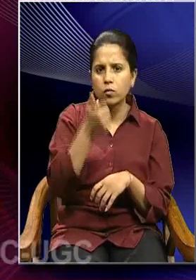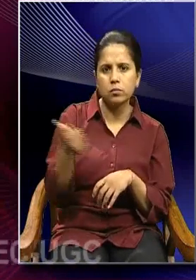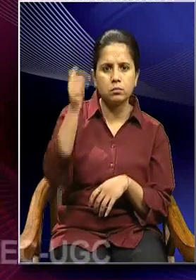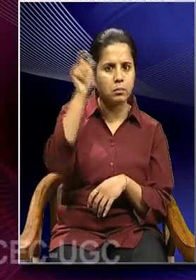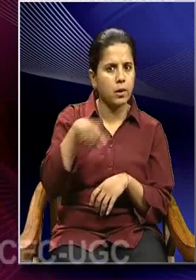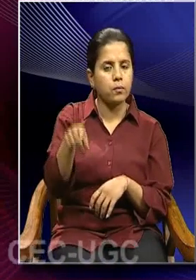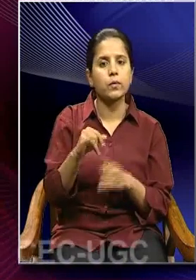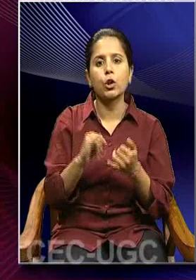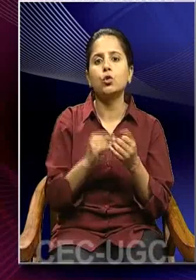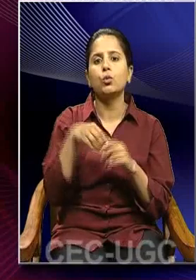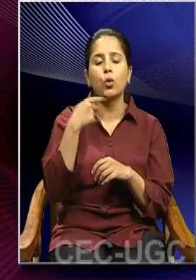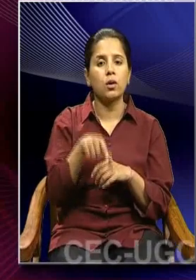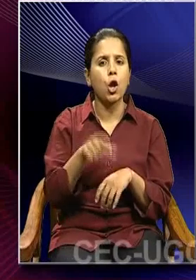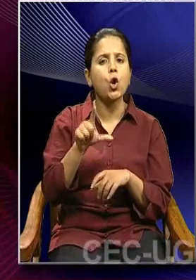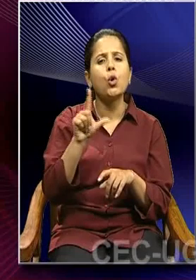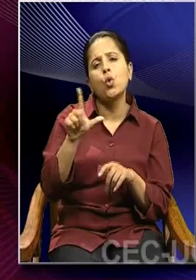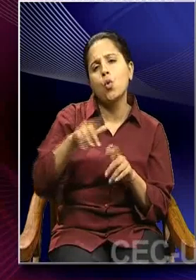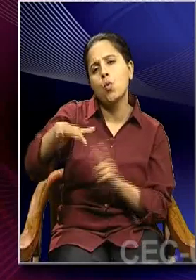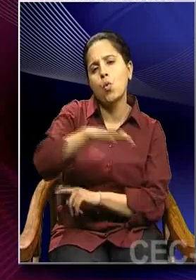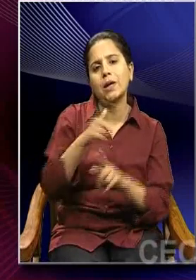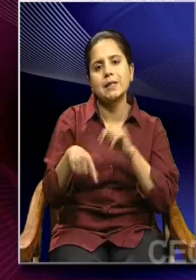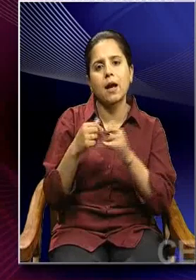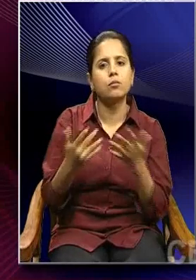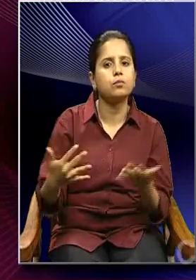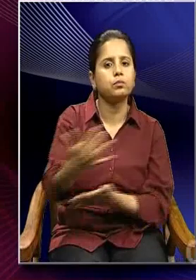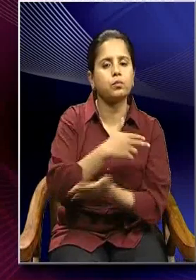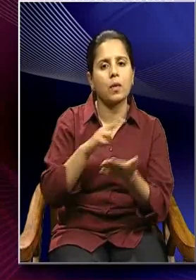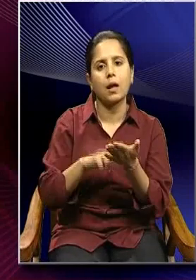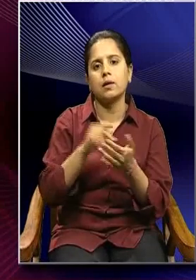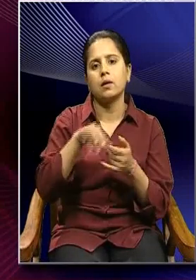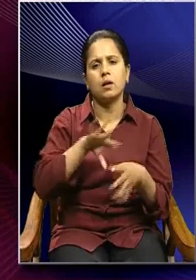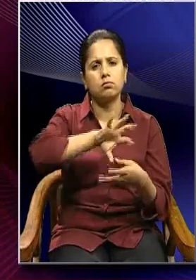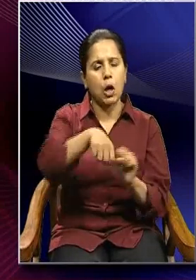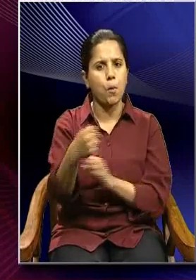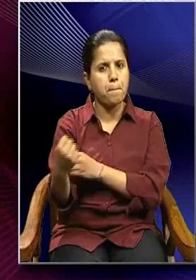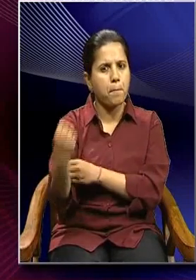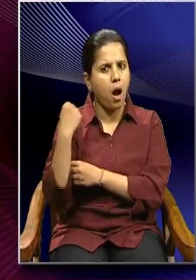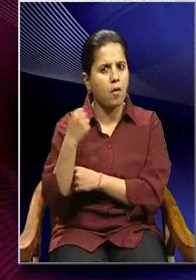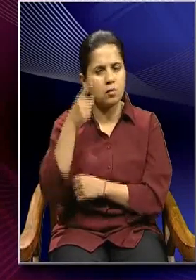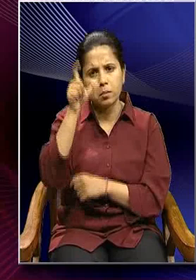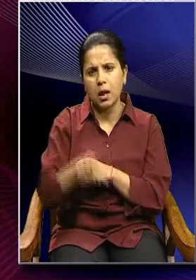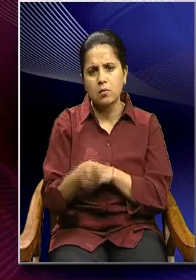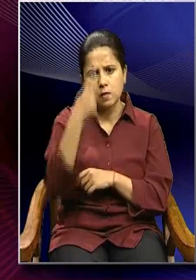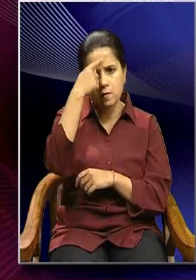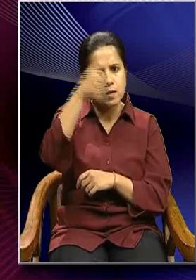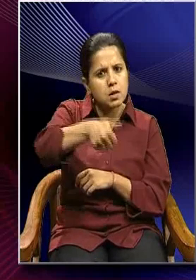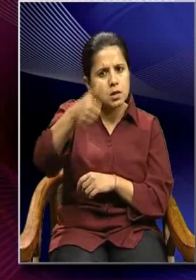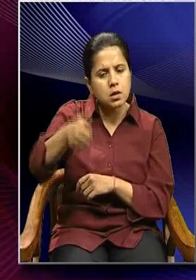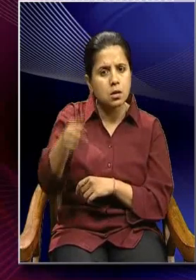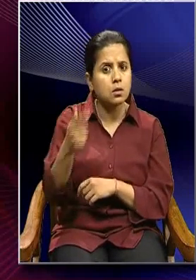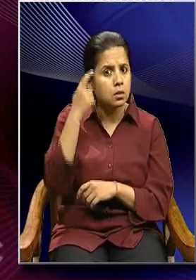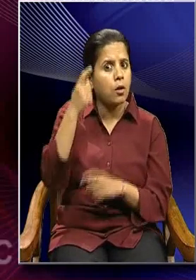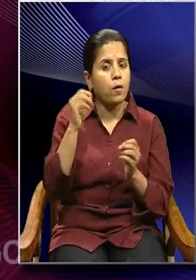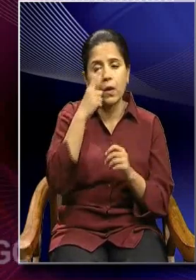the Subedar, who was the local tax collector, played by Nasiruddin Shah, he exploits his power and he did not have any concern